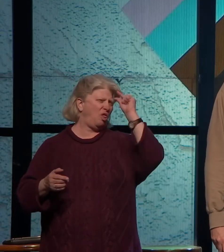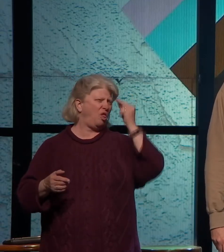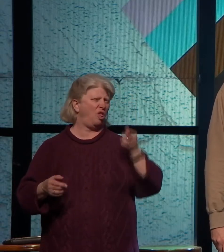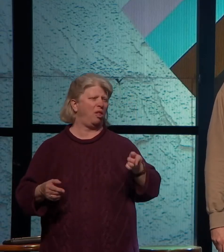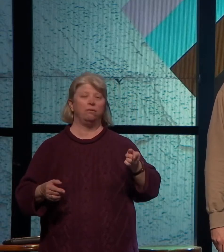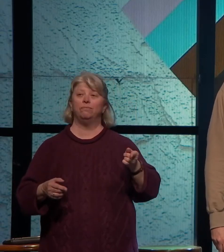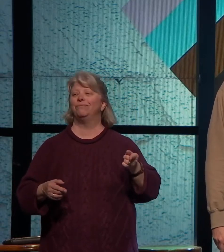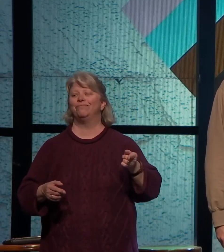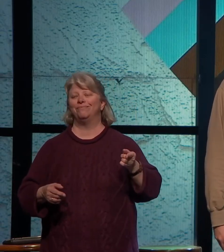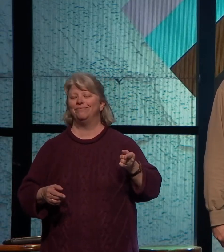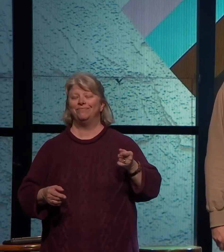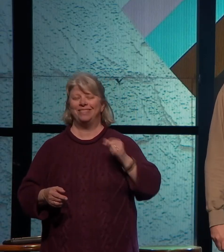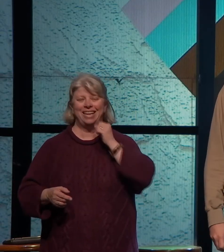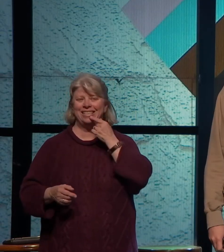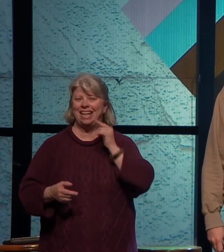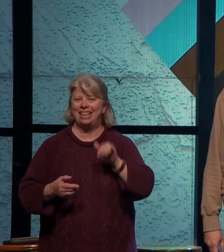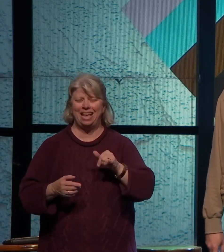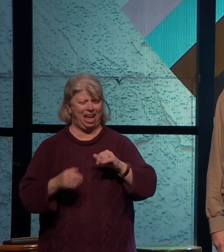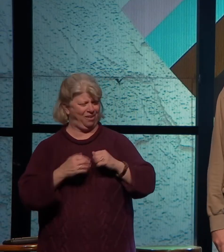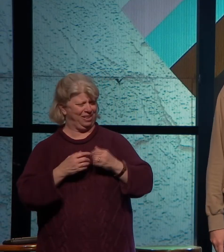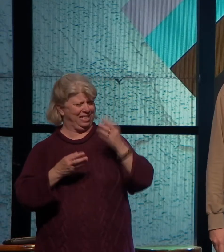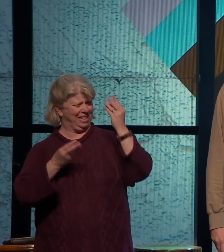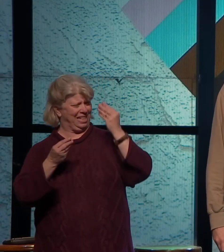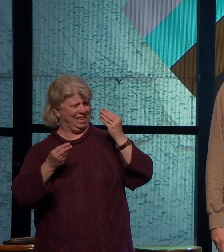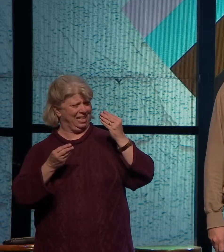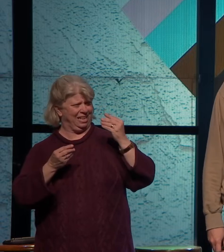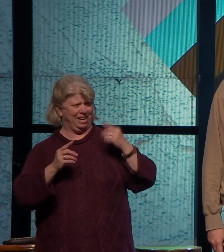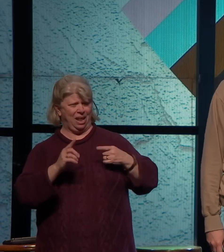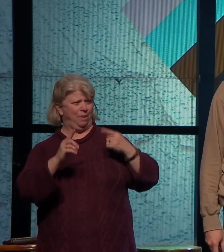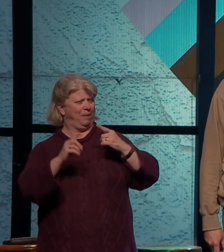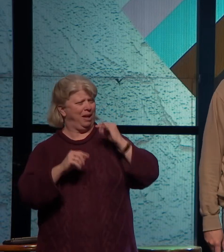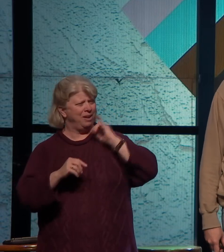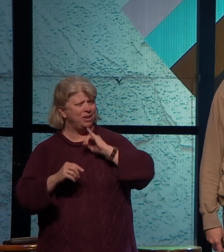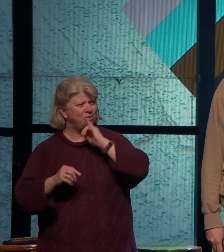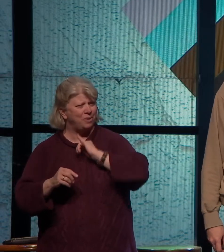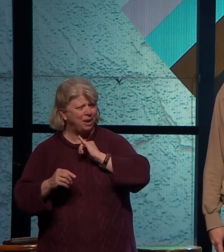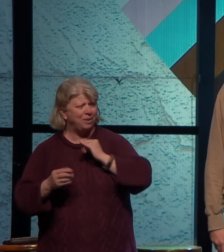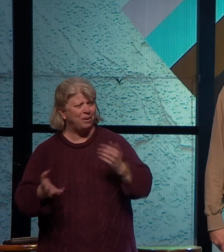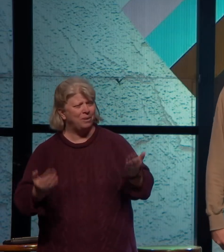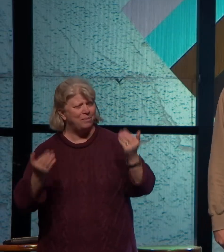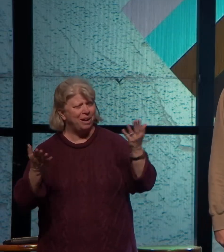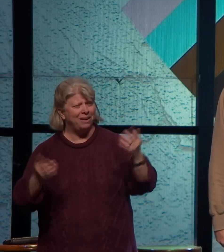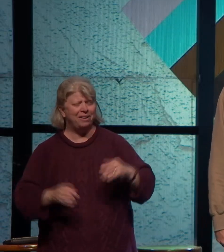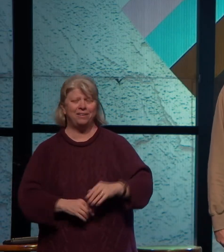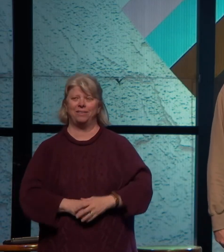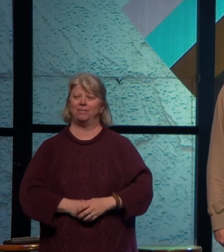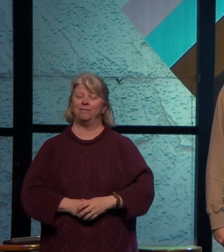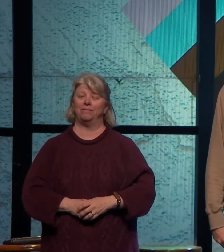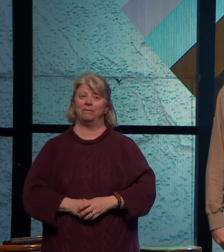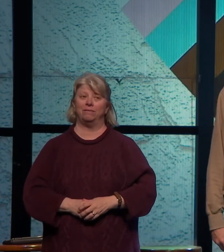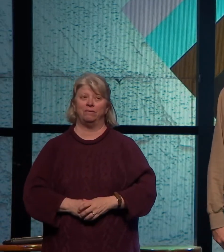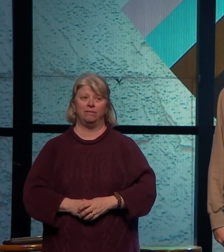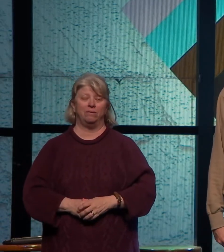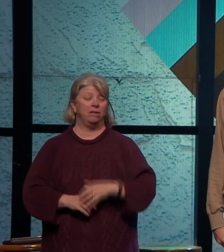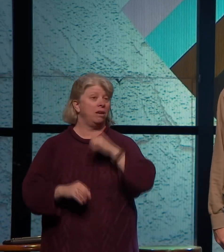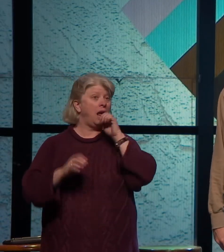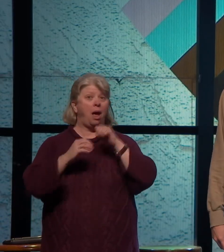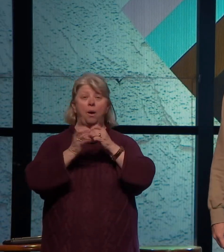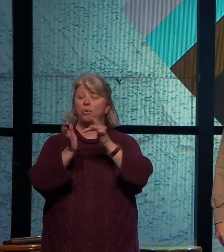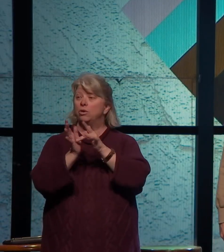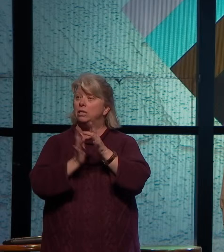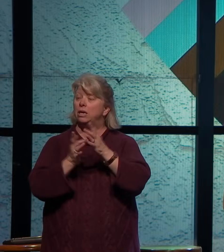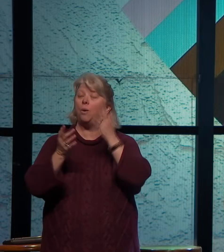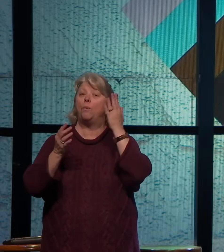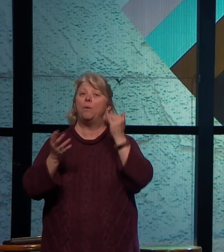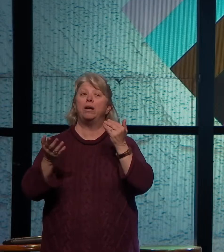moron. How can you think this is about Israel? Come on. That's not how Jesus responds.